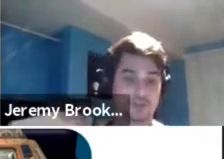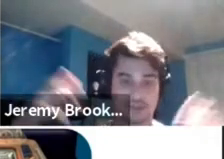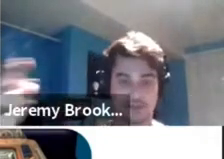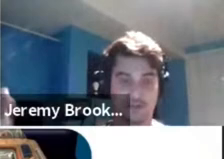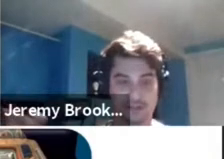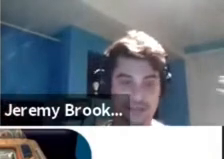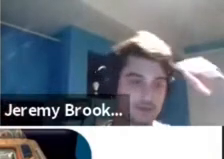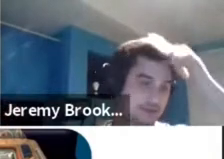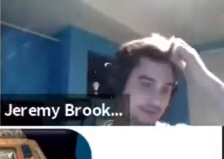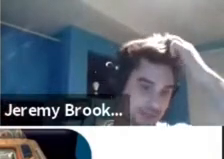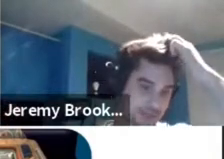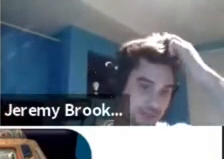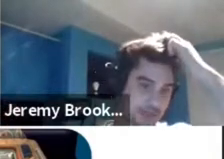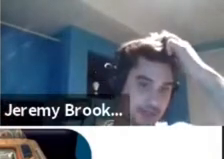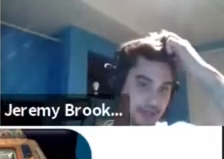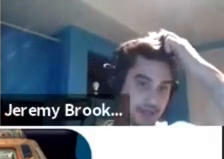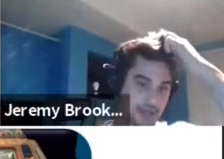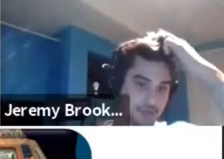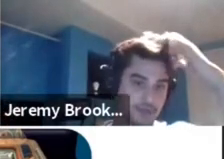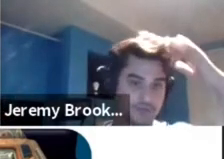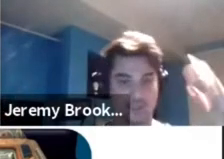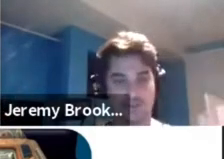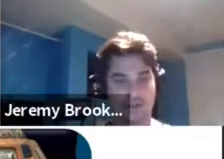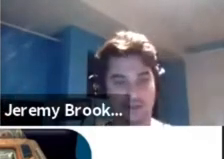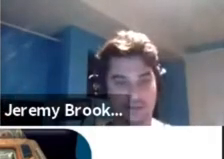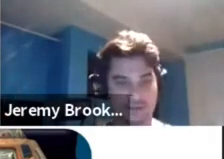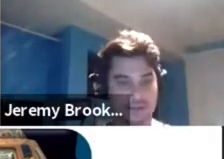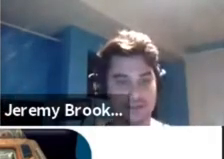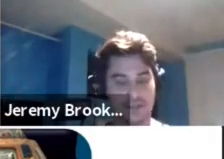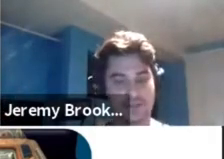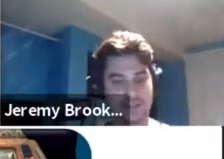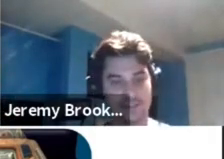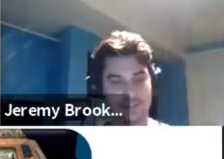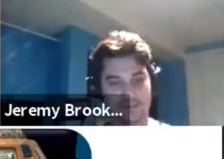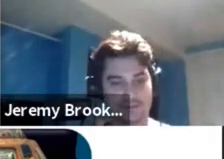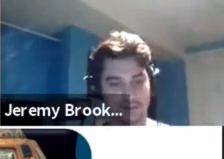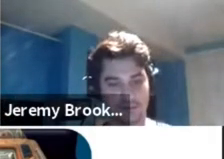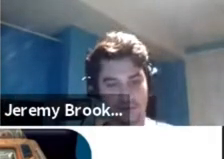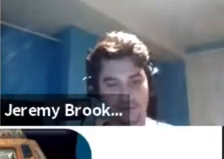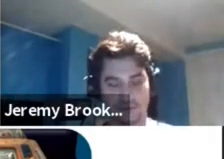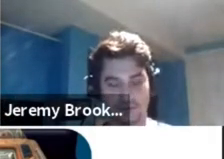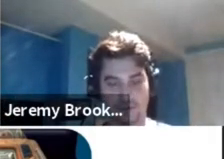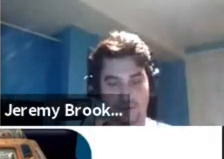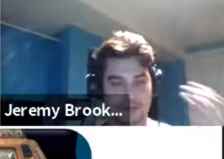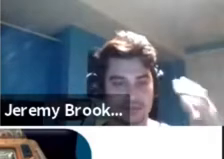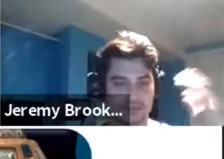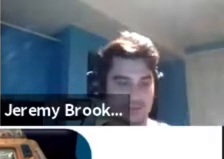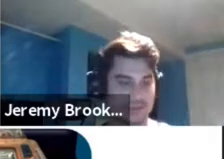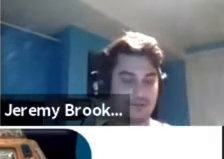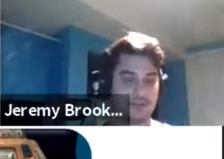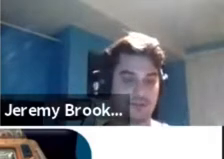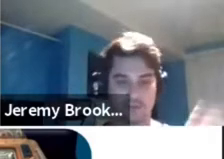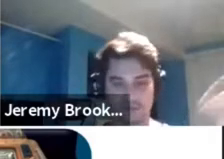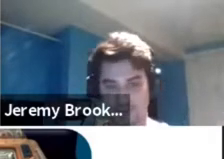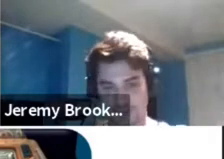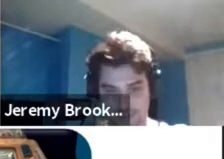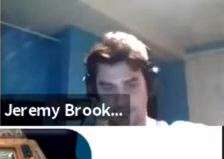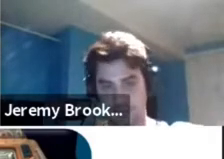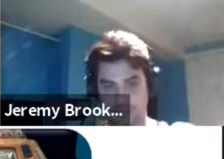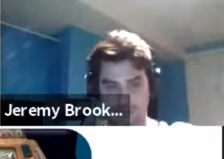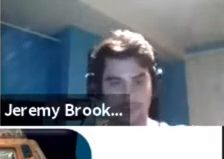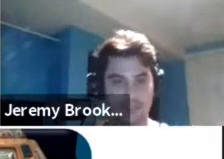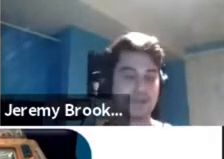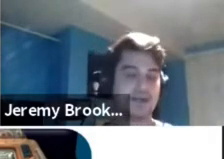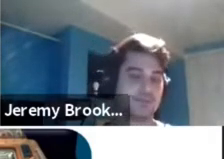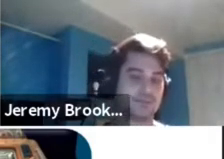get the information out and share the information. We have a site down here in Tanis, Egypt, where I think one of the ministers of antiquity publishes these